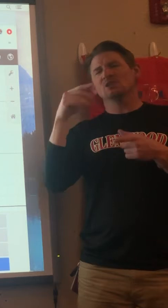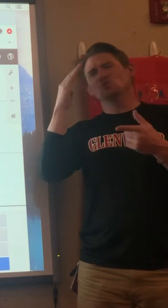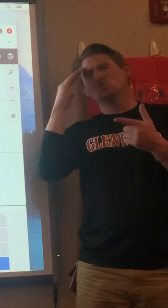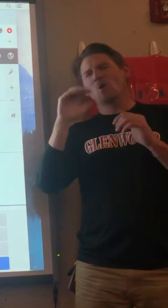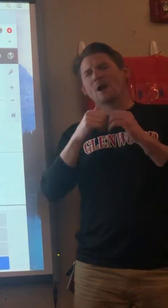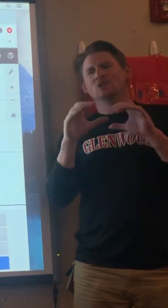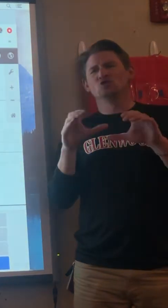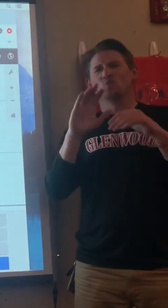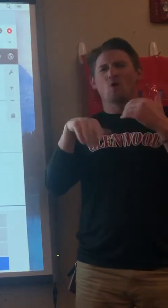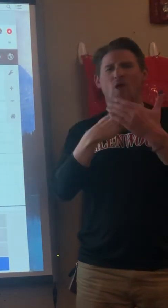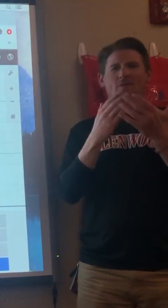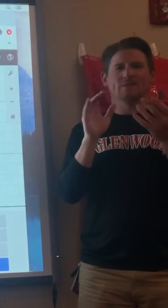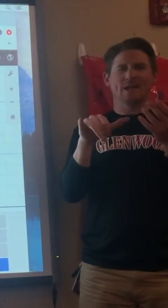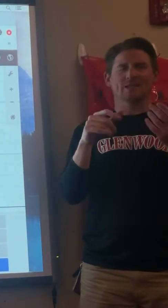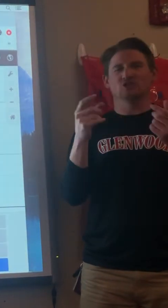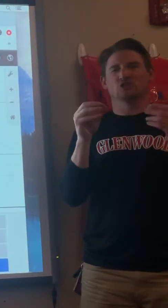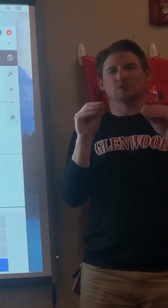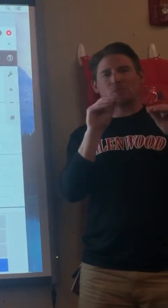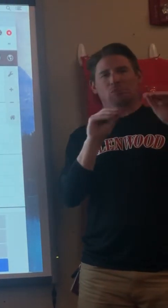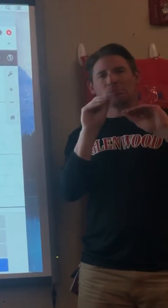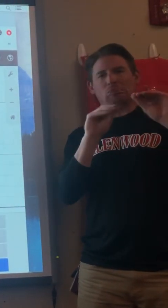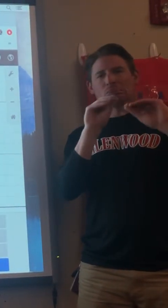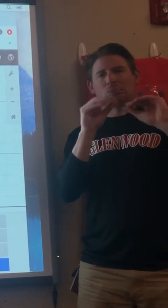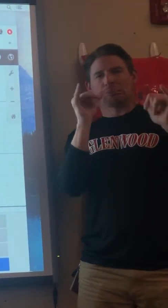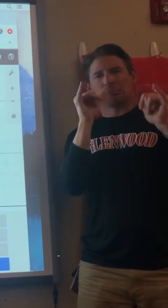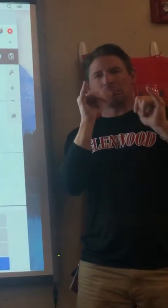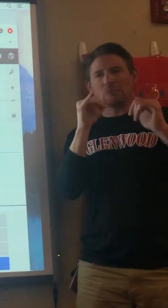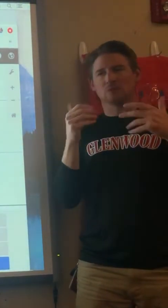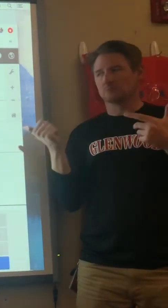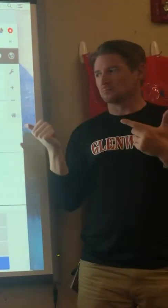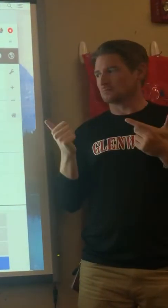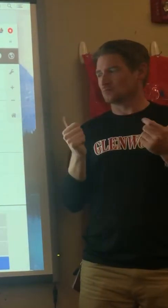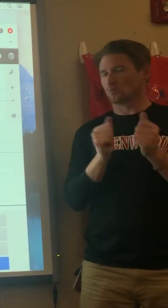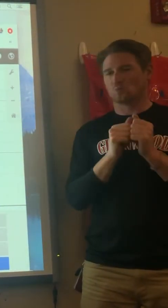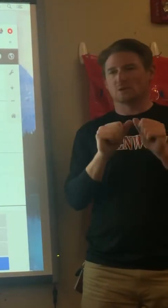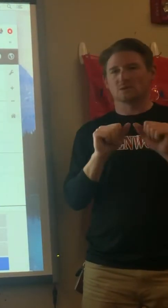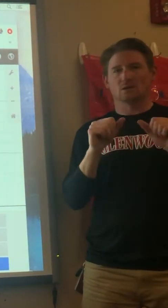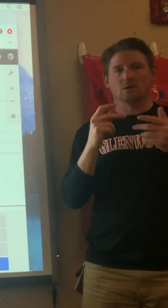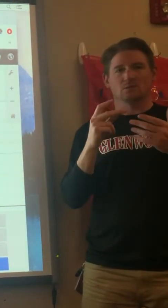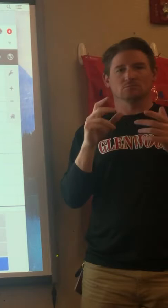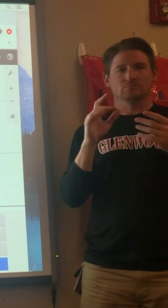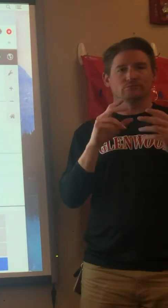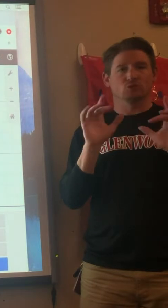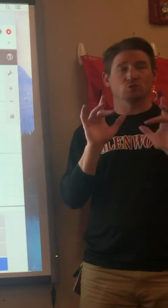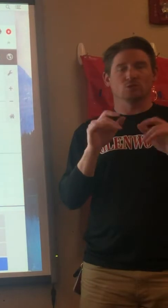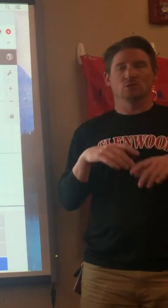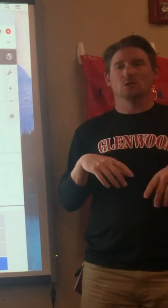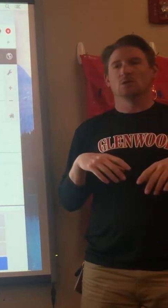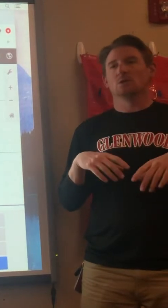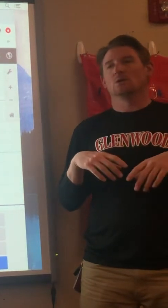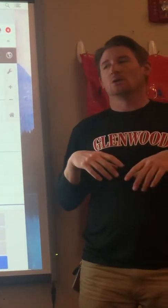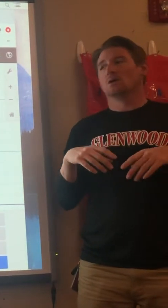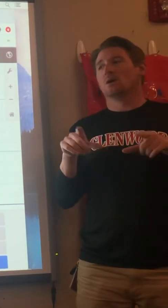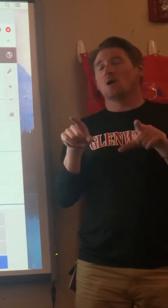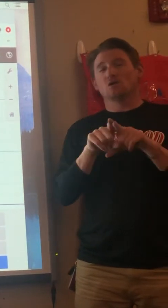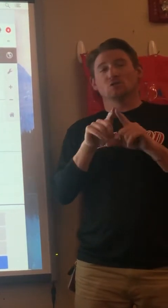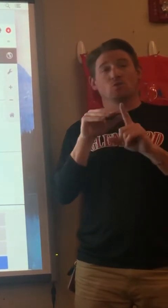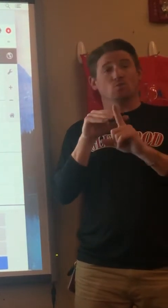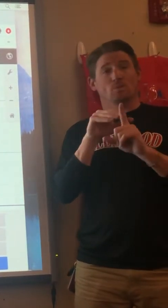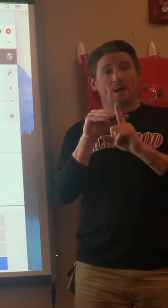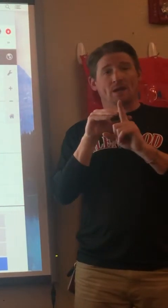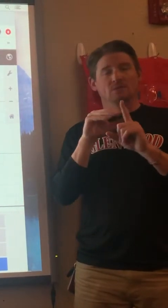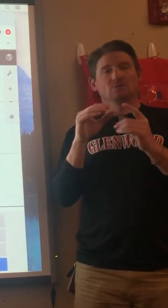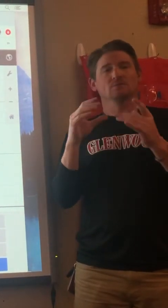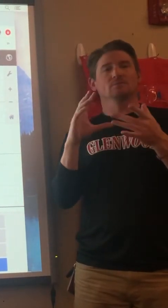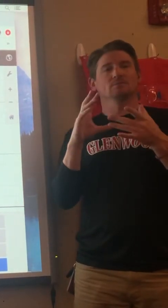how to do all of this stuff. It's just messing around with it on the computer. Does that make sense? All right, you guys can also message me through Remind or